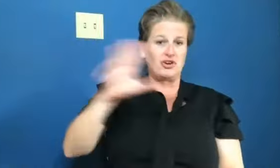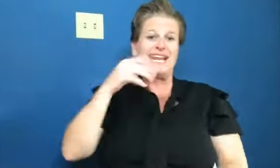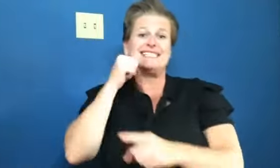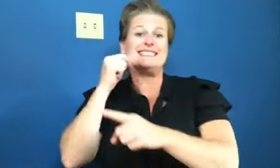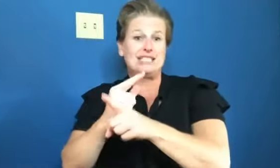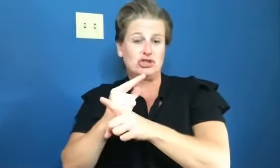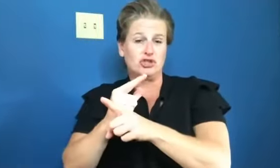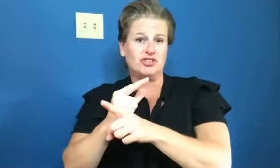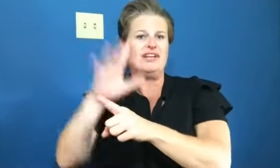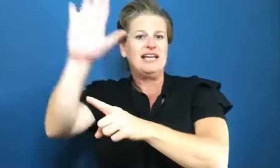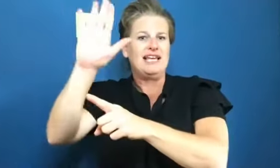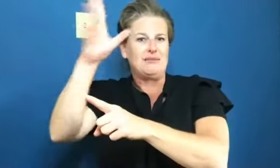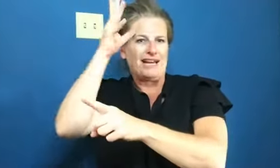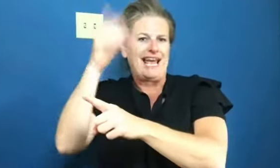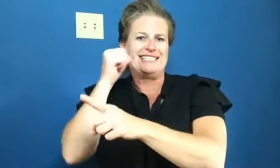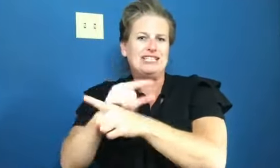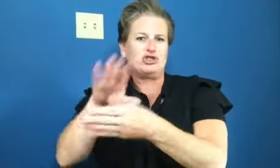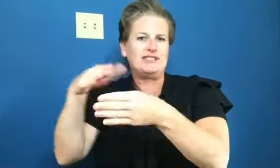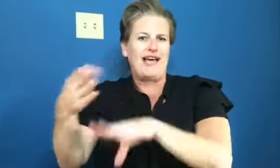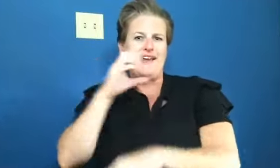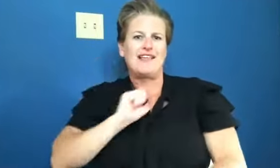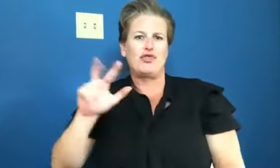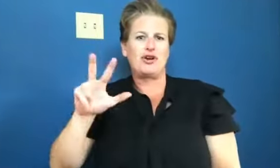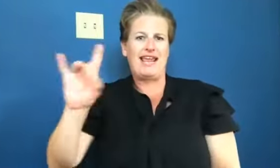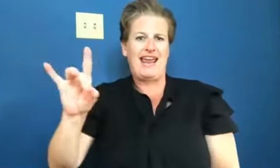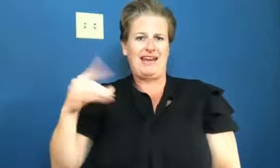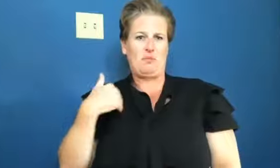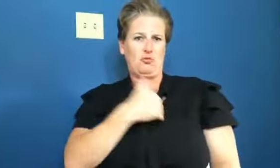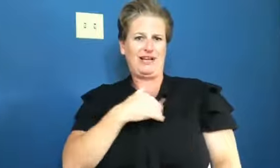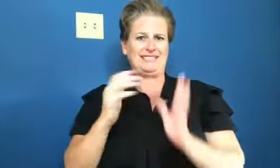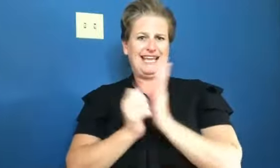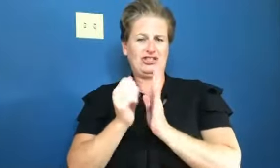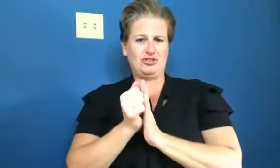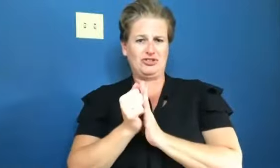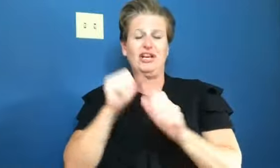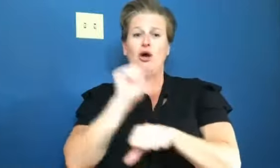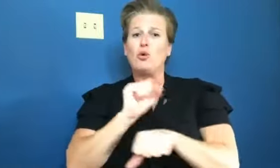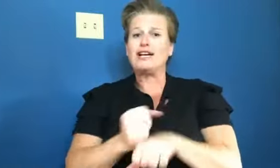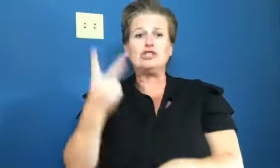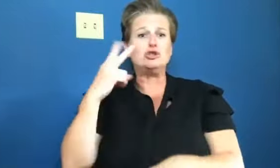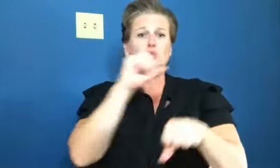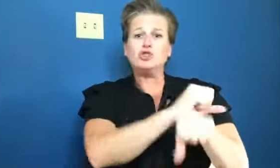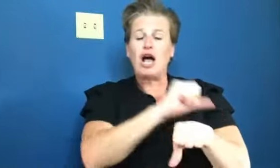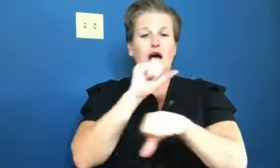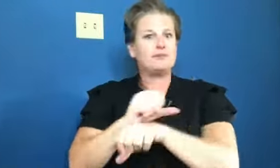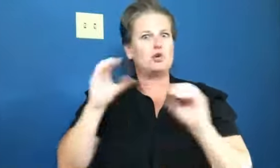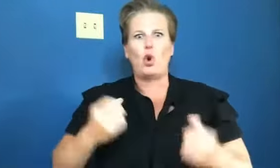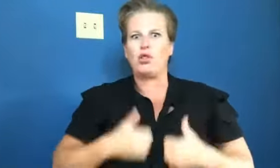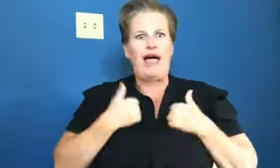I was going up to her funeral. I was working two jobs. I was going to school full time. I had zero life whatsoever, because I was trying to make it in